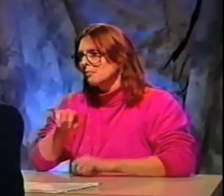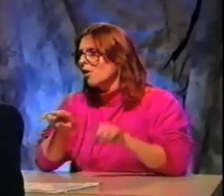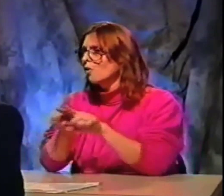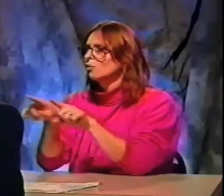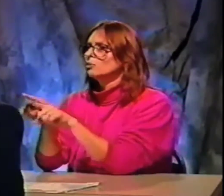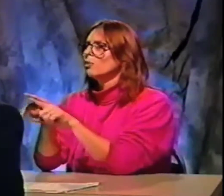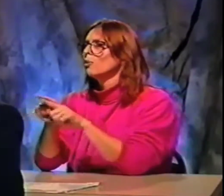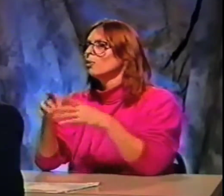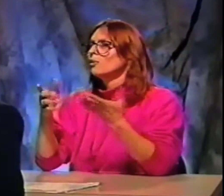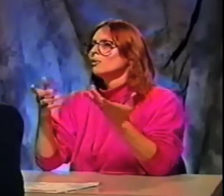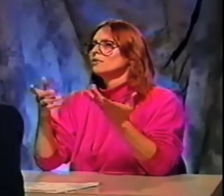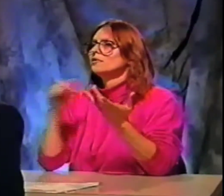Right.